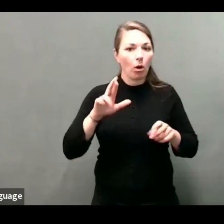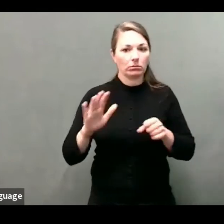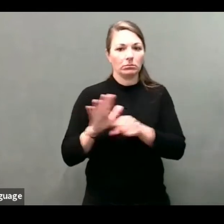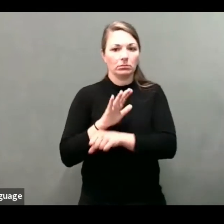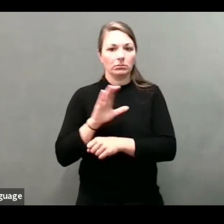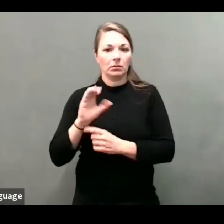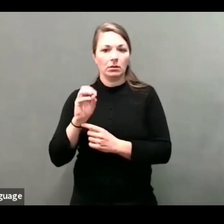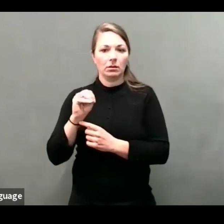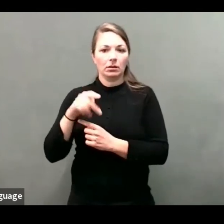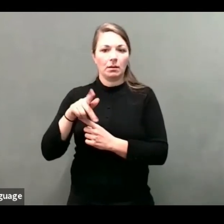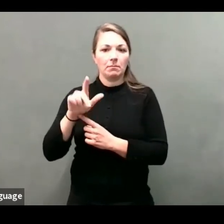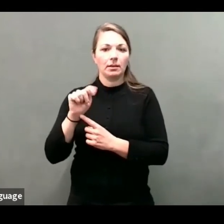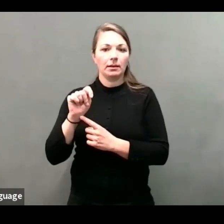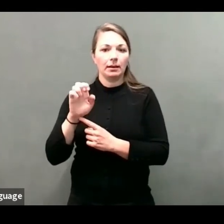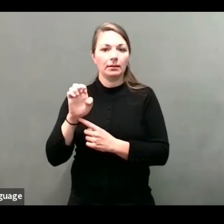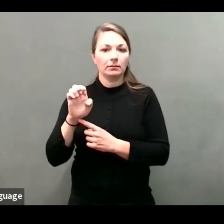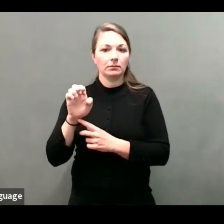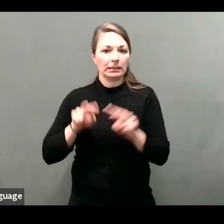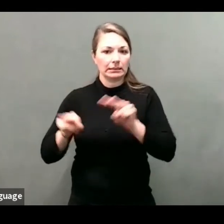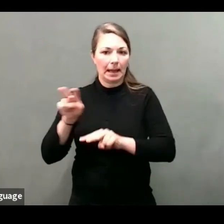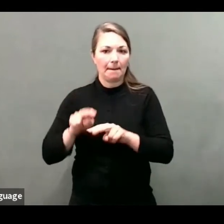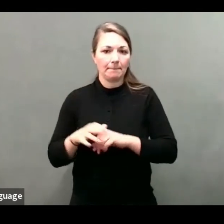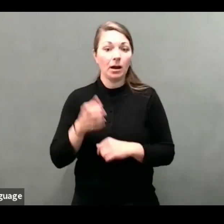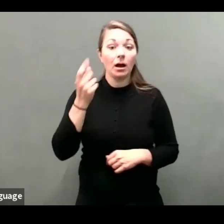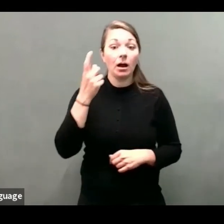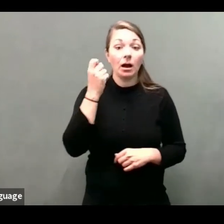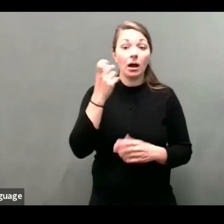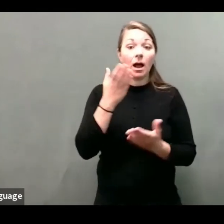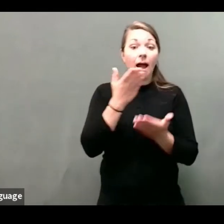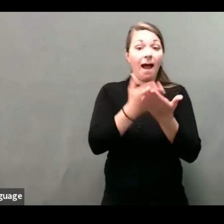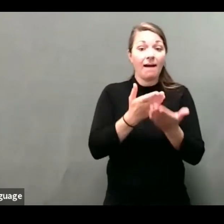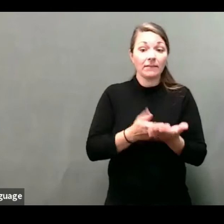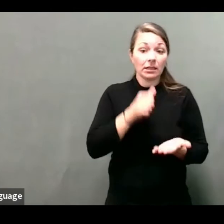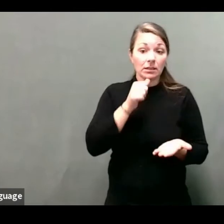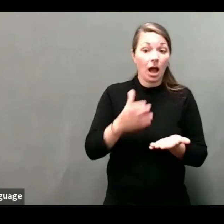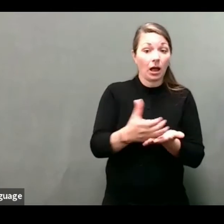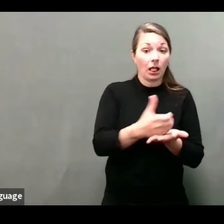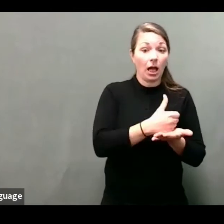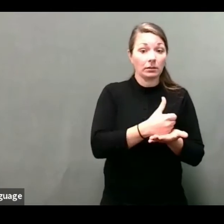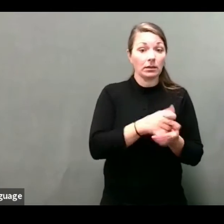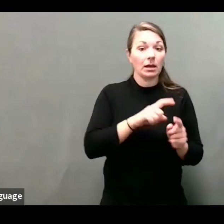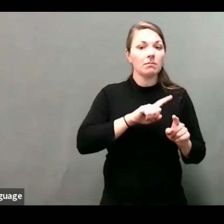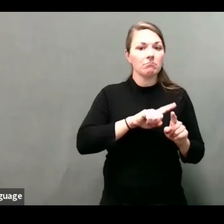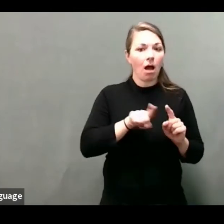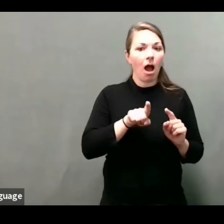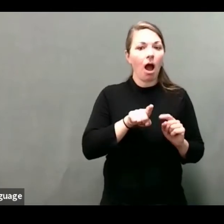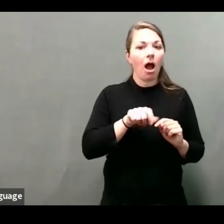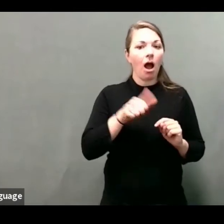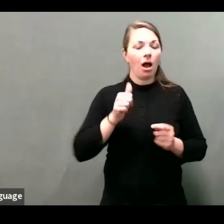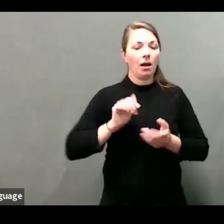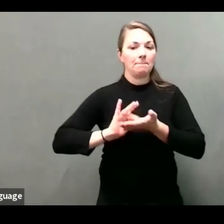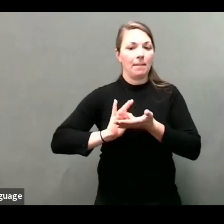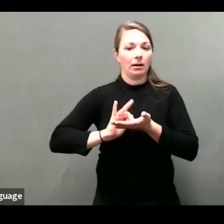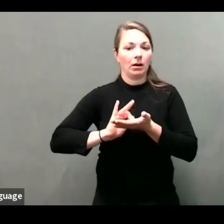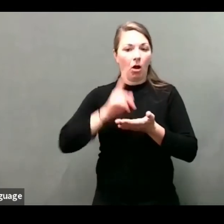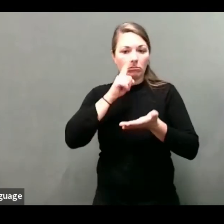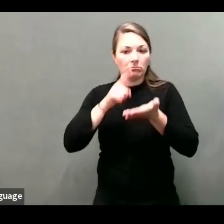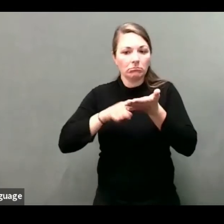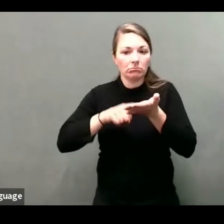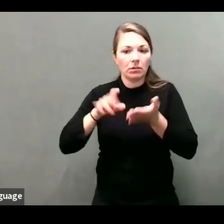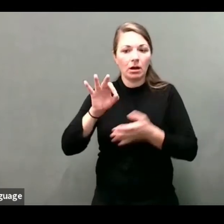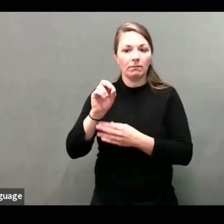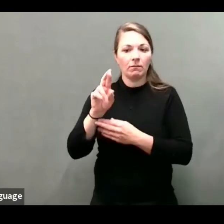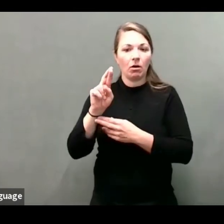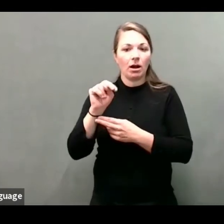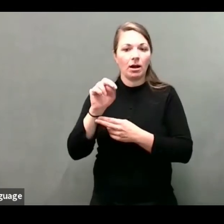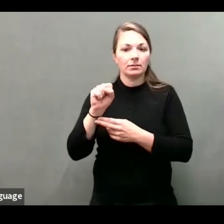that evidence was not collected, but the rest of the medical forensic exam process was done. And I'll